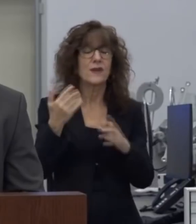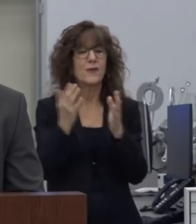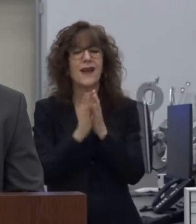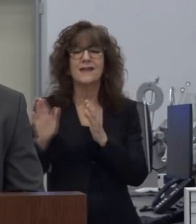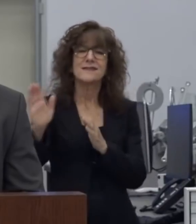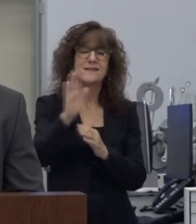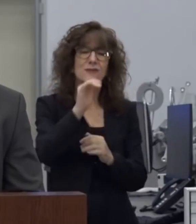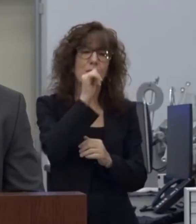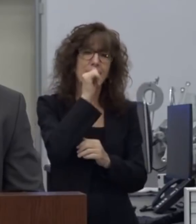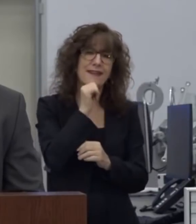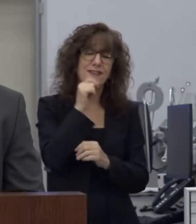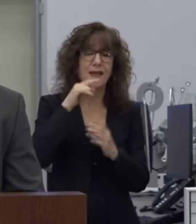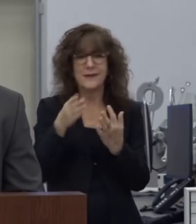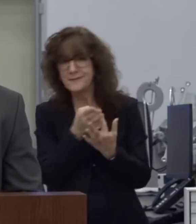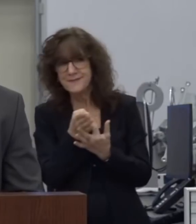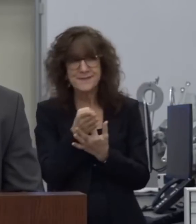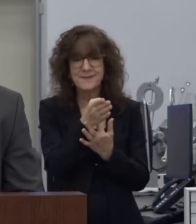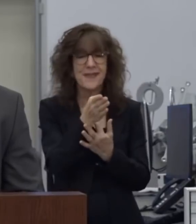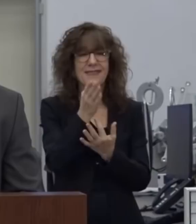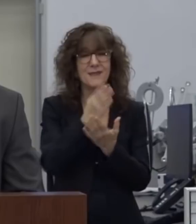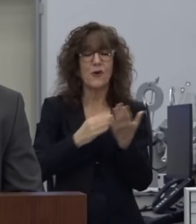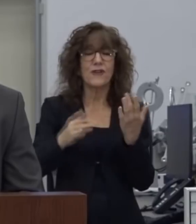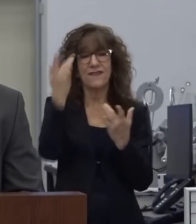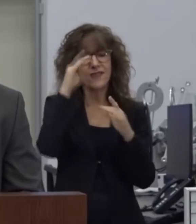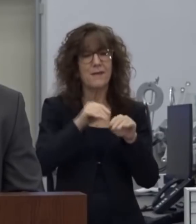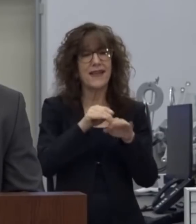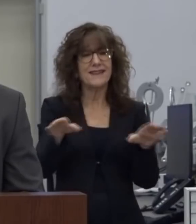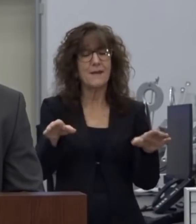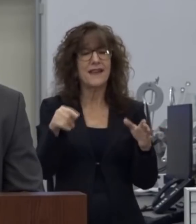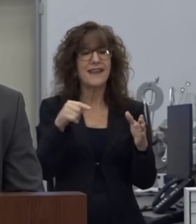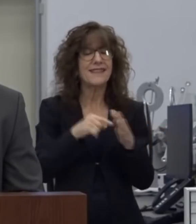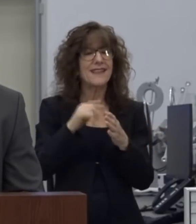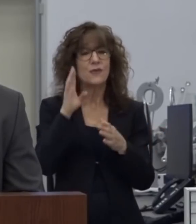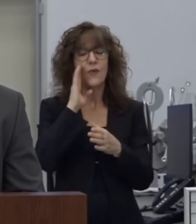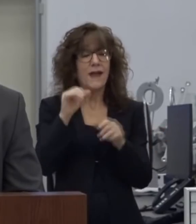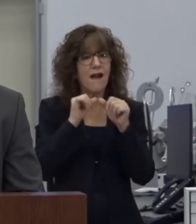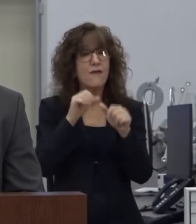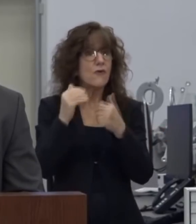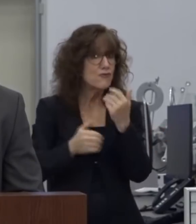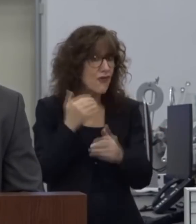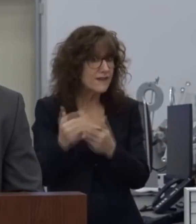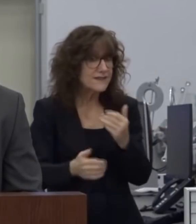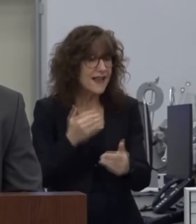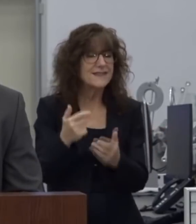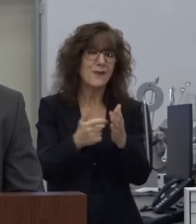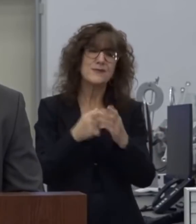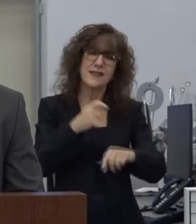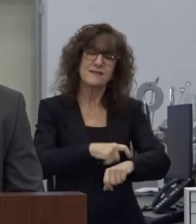your patience as we navigate through this phase of the pandemic. This will be an ongoing process that will take